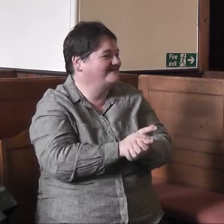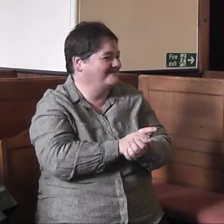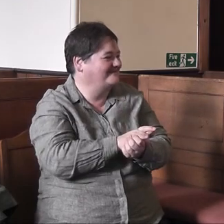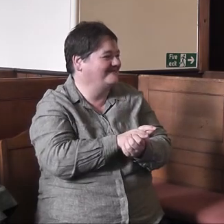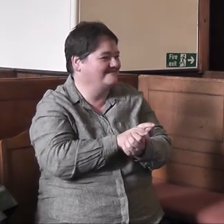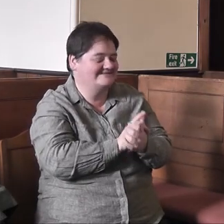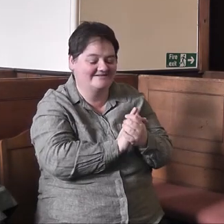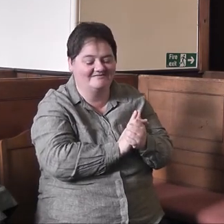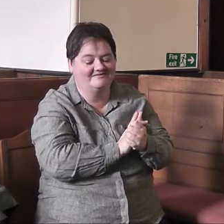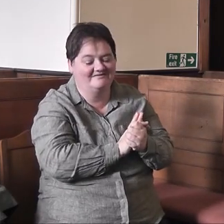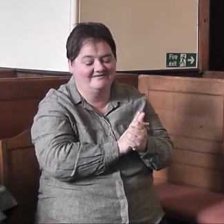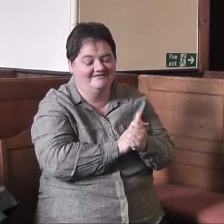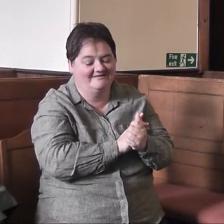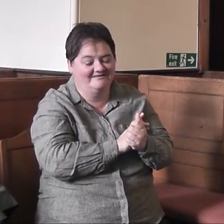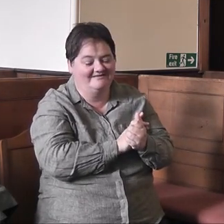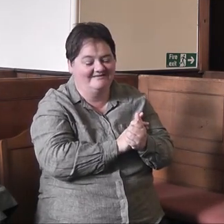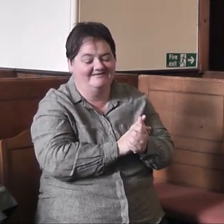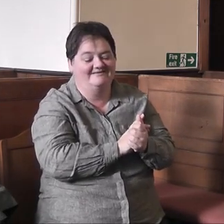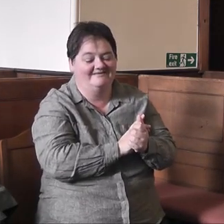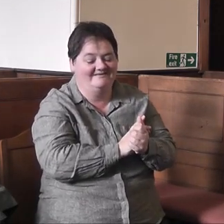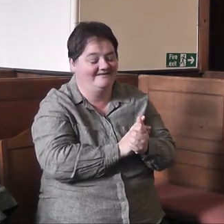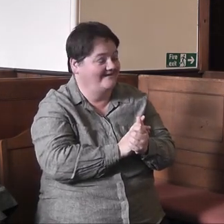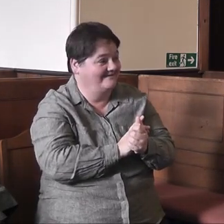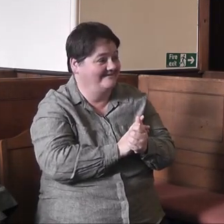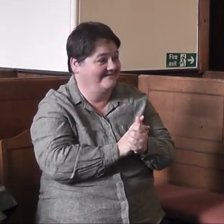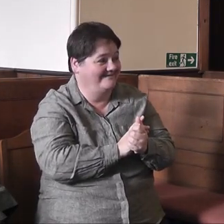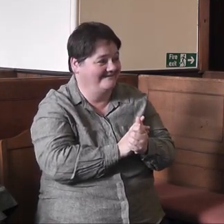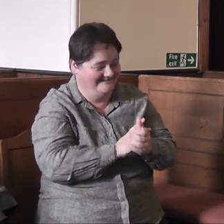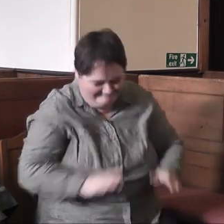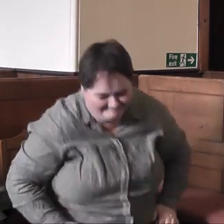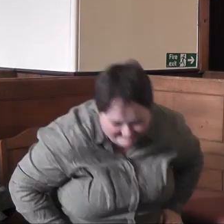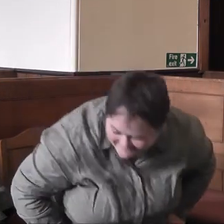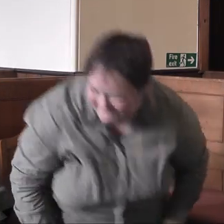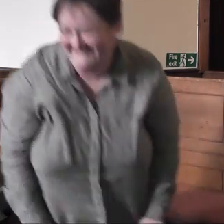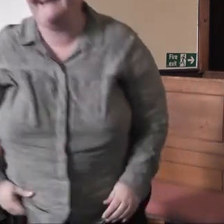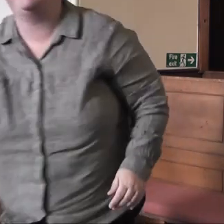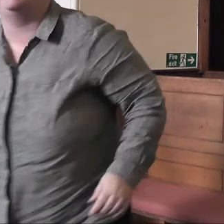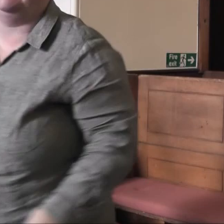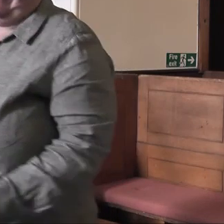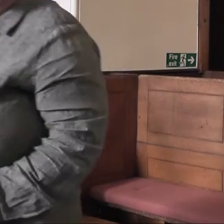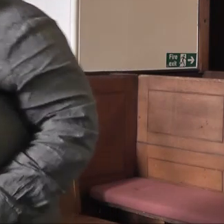mm-hmm. Yeah? Yeah.